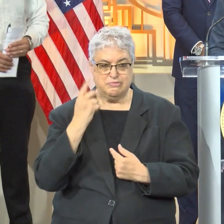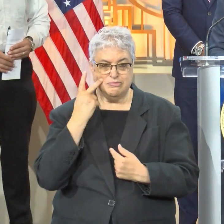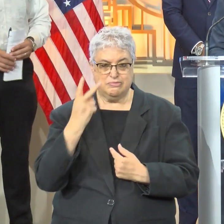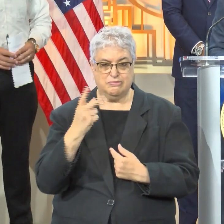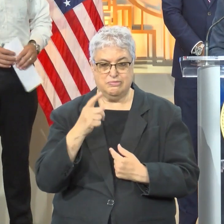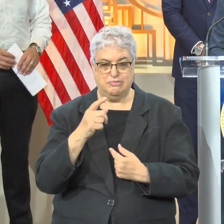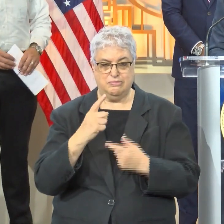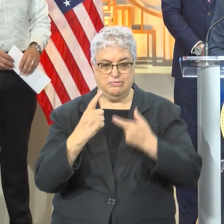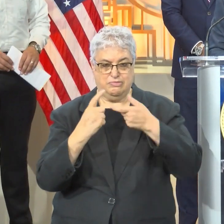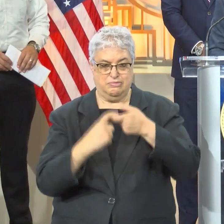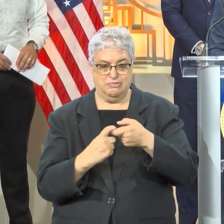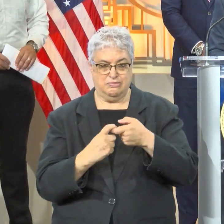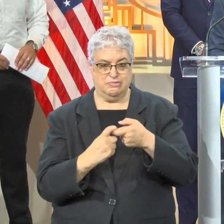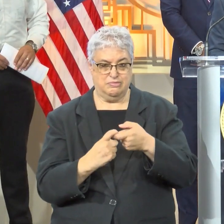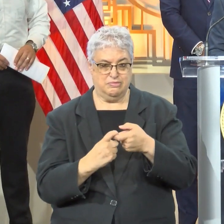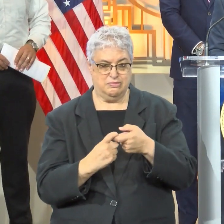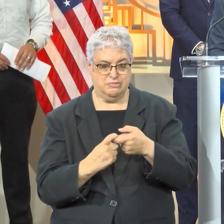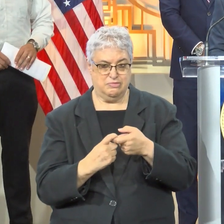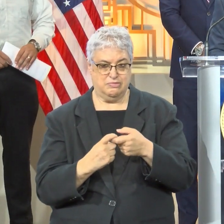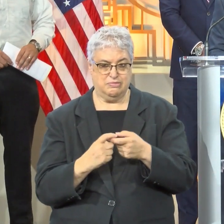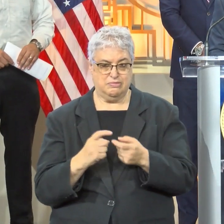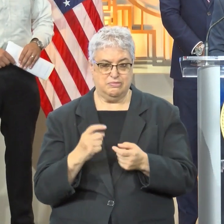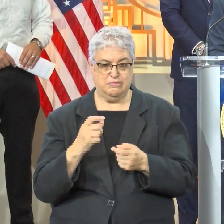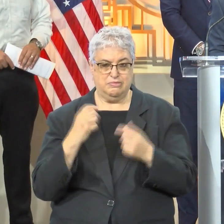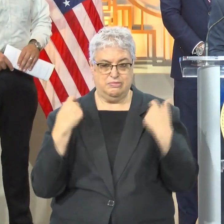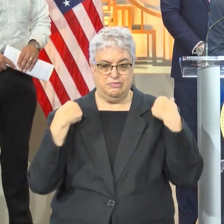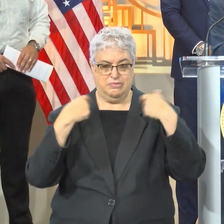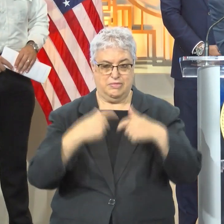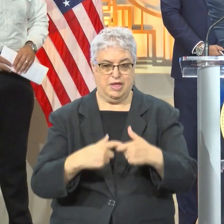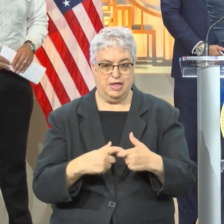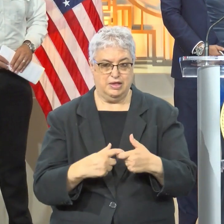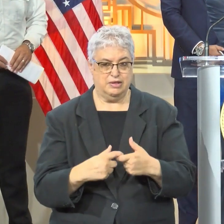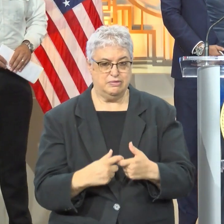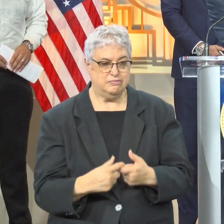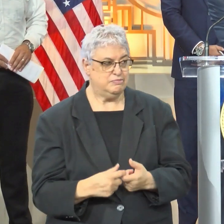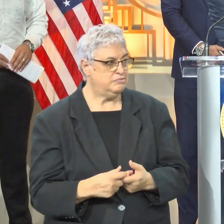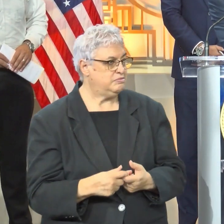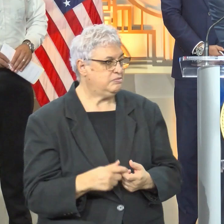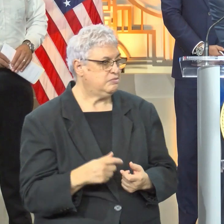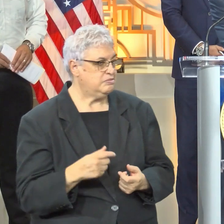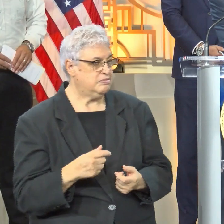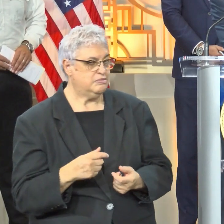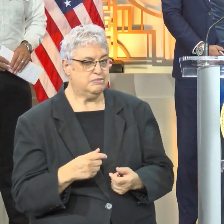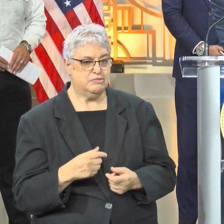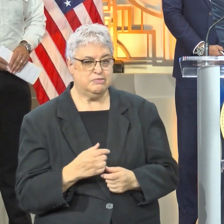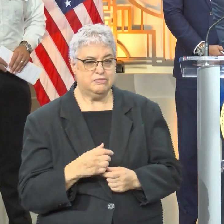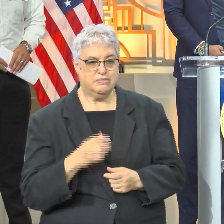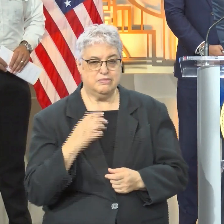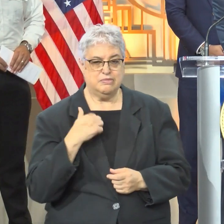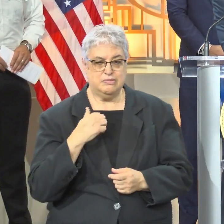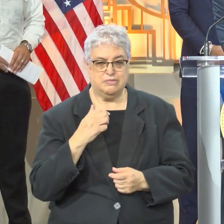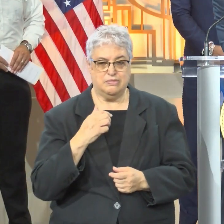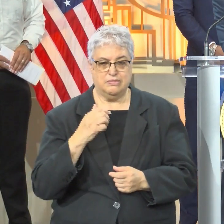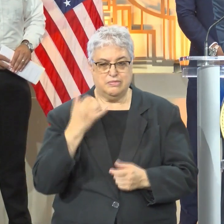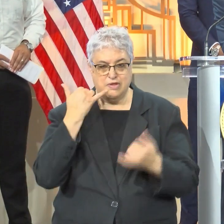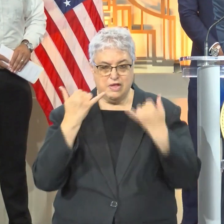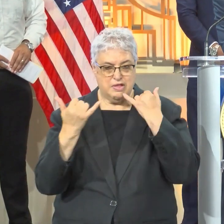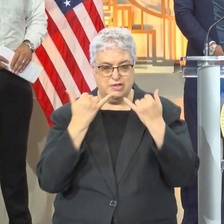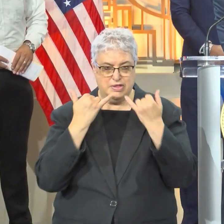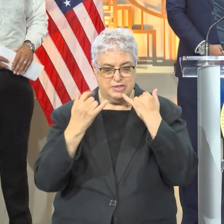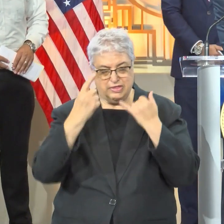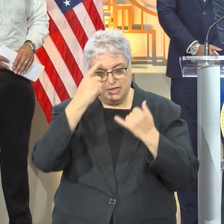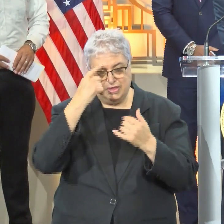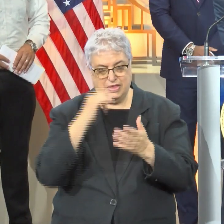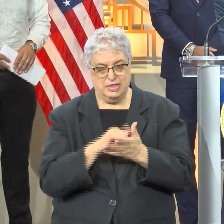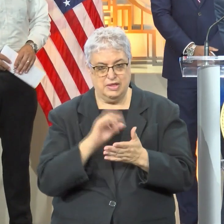of these door hangers, for example, in Spanish, that's right there with that cape on. Some people have been calling in thinking that